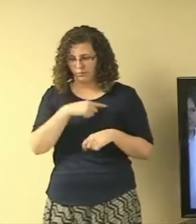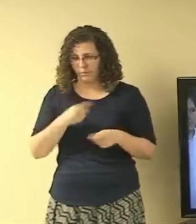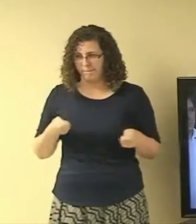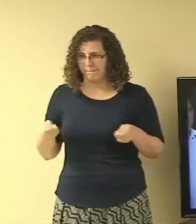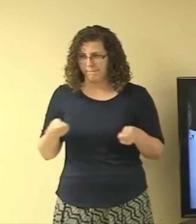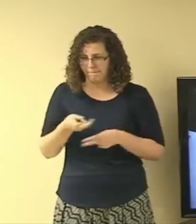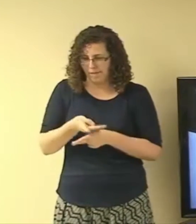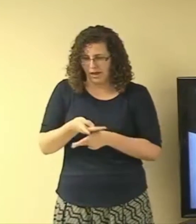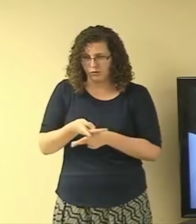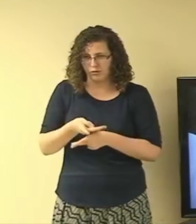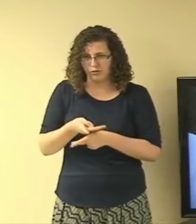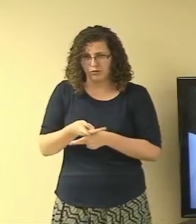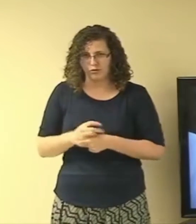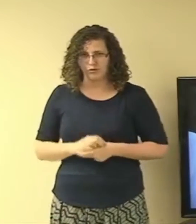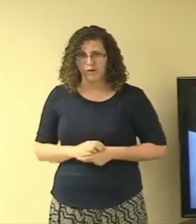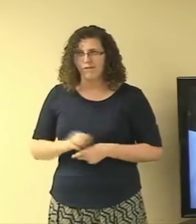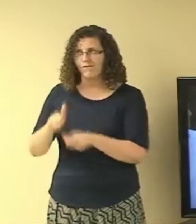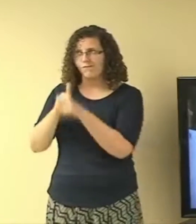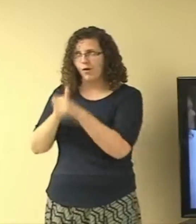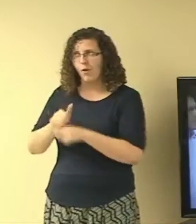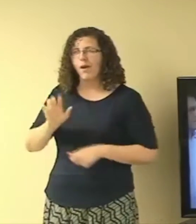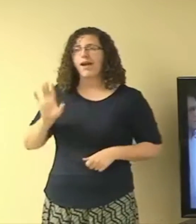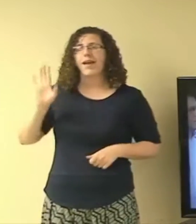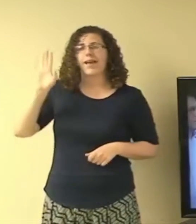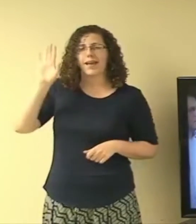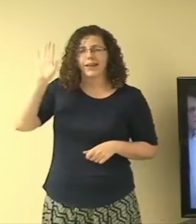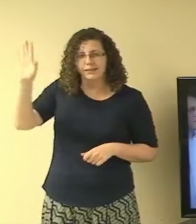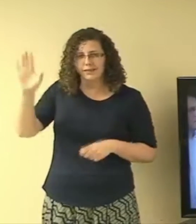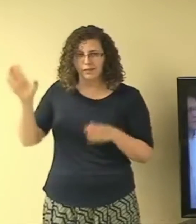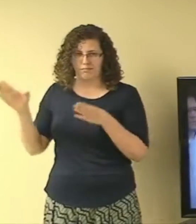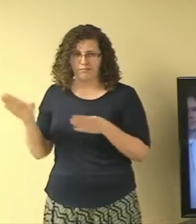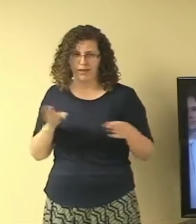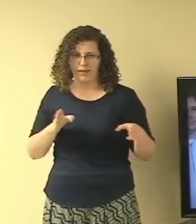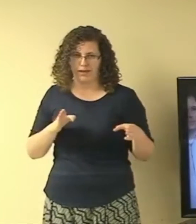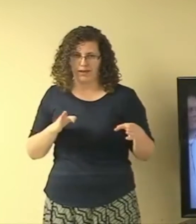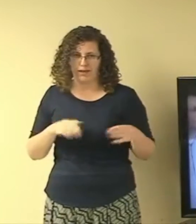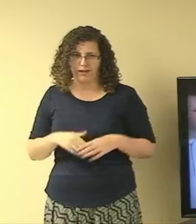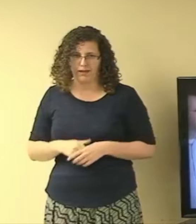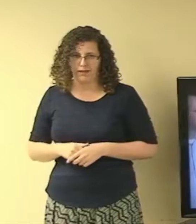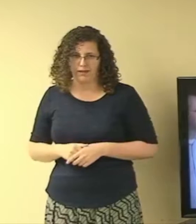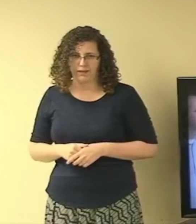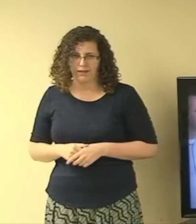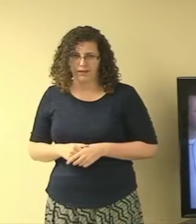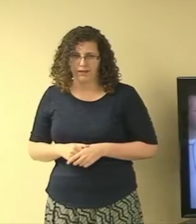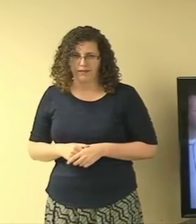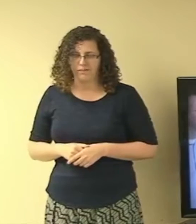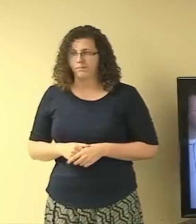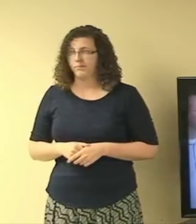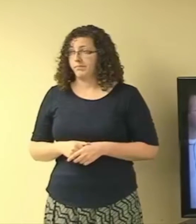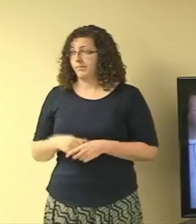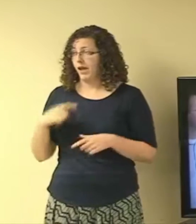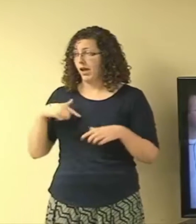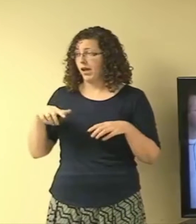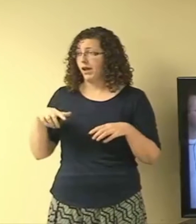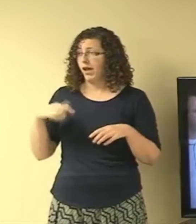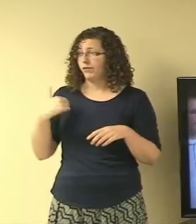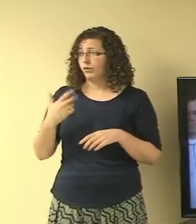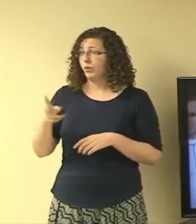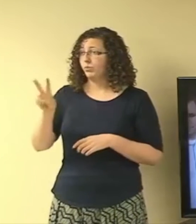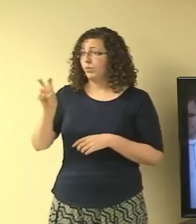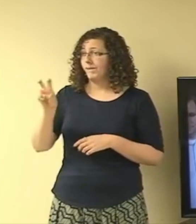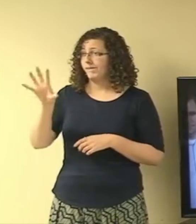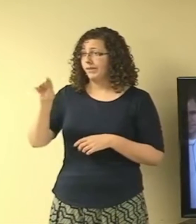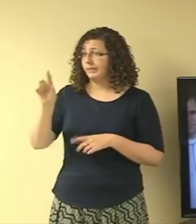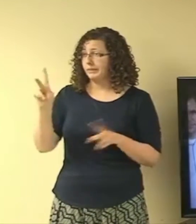to do with his stuff as he tells us to do with his stuff. I have 250 people that work for me on my team